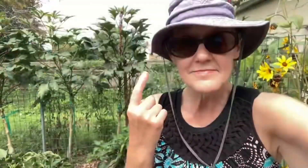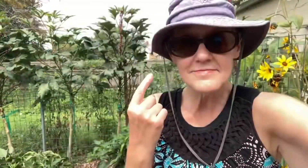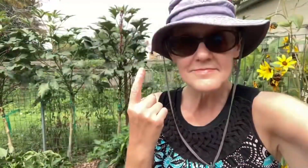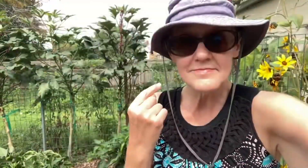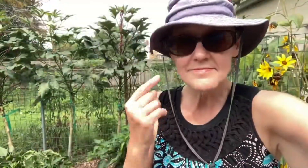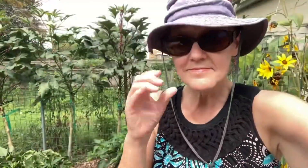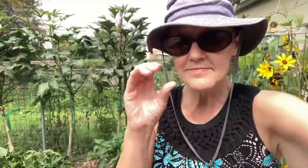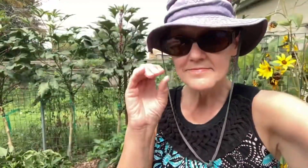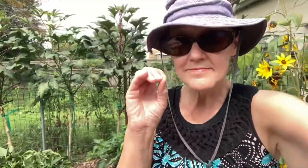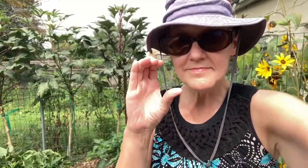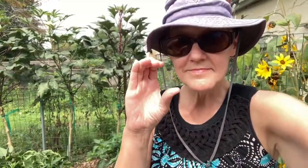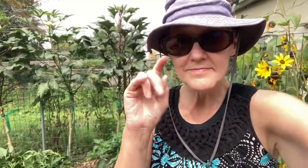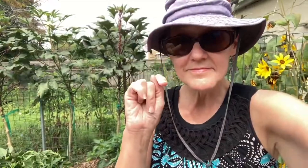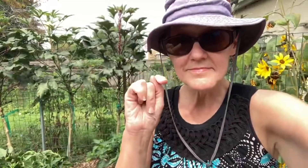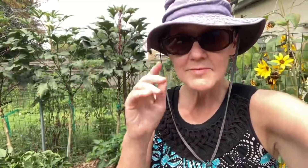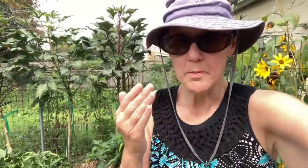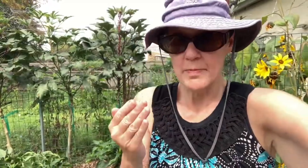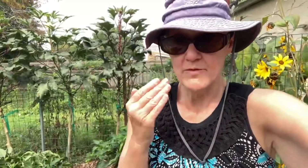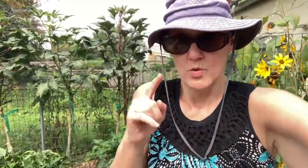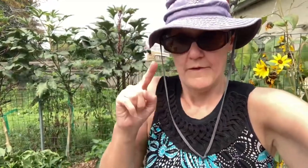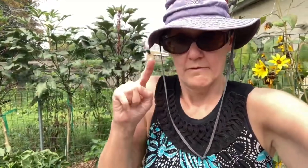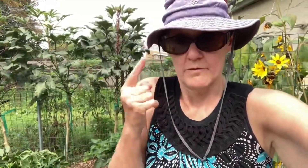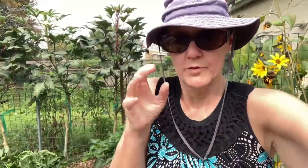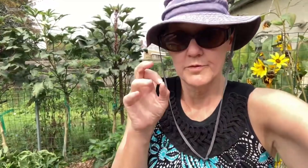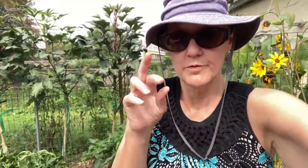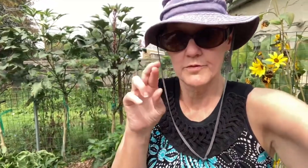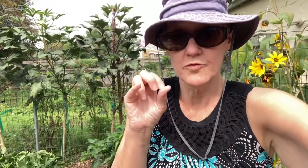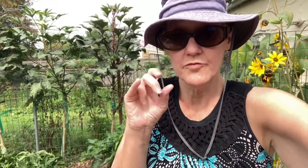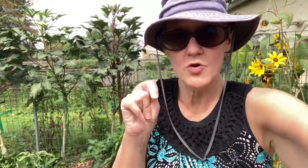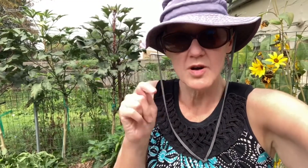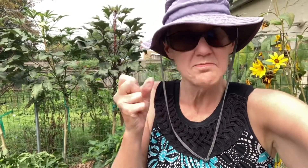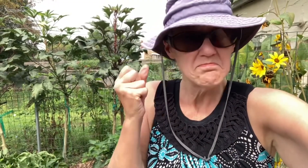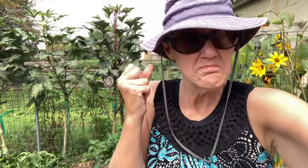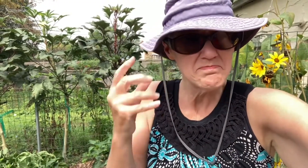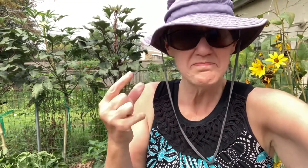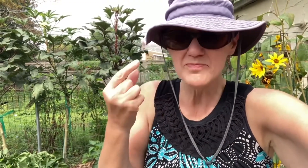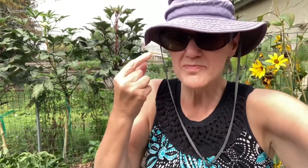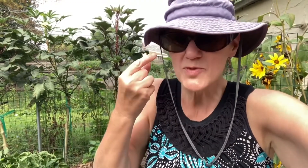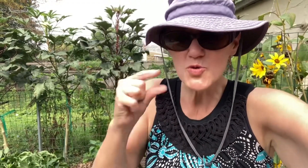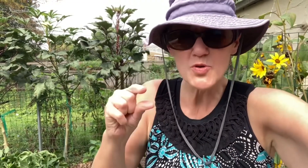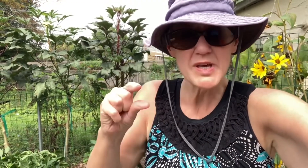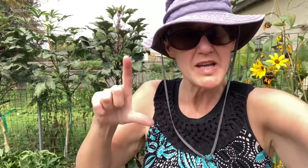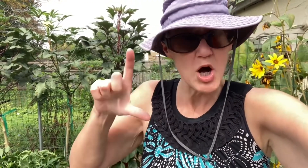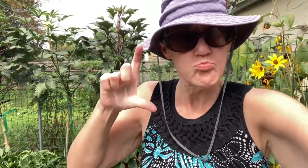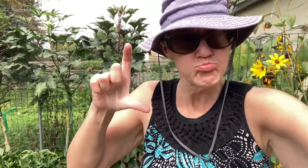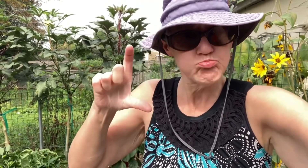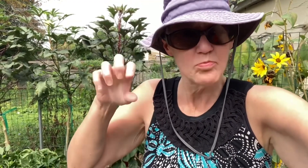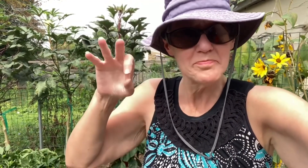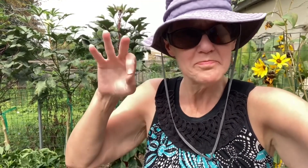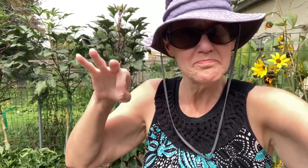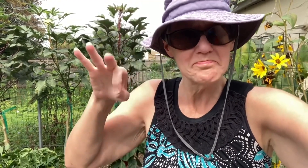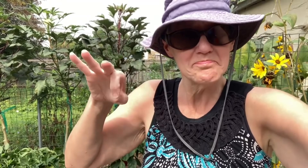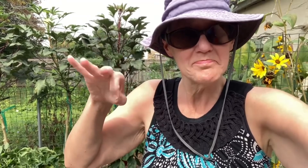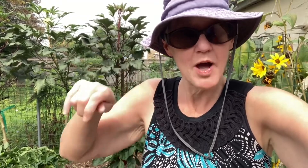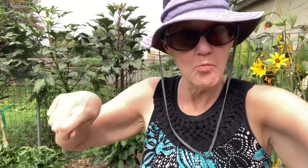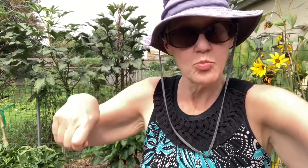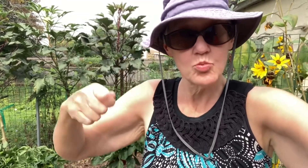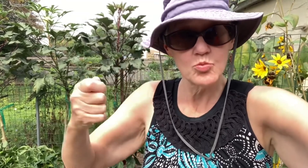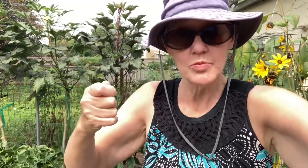I did this last year in October before the first frost. So many of my peppers were big, but they were